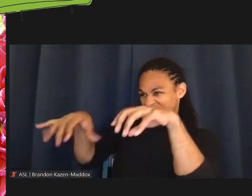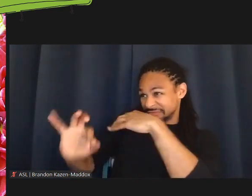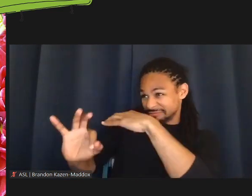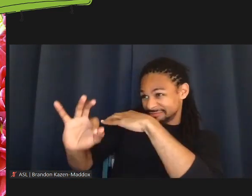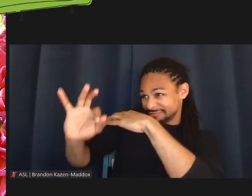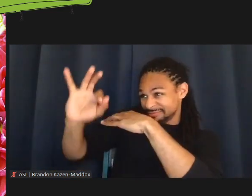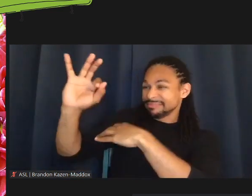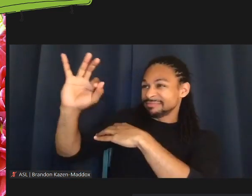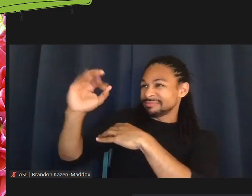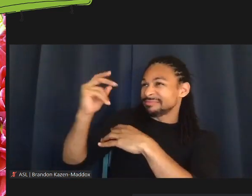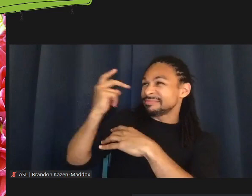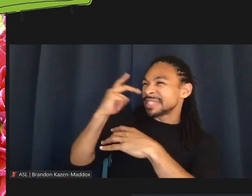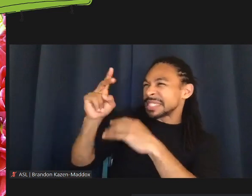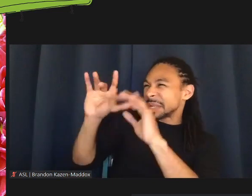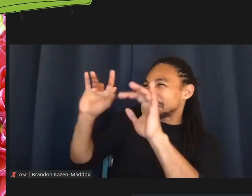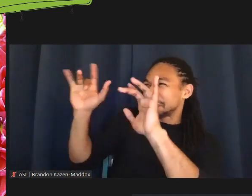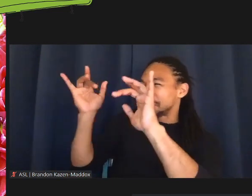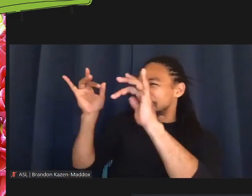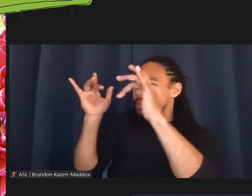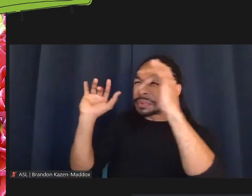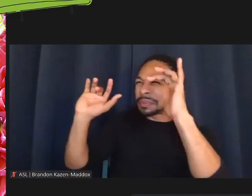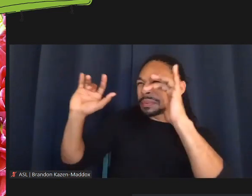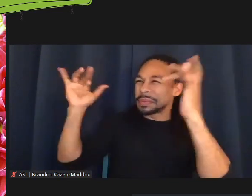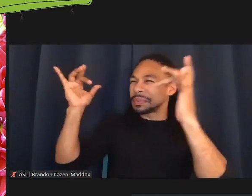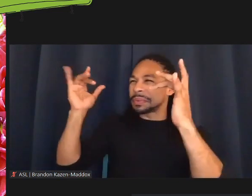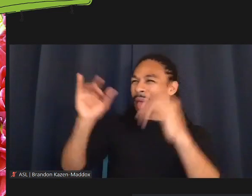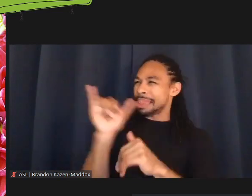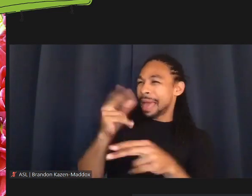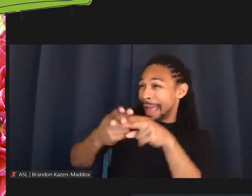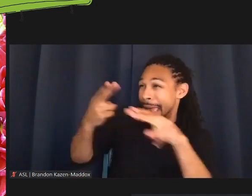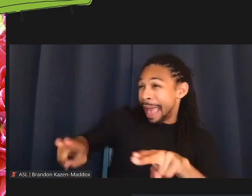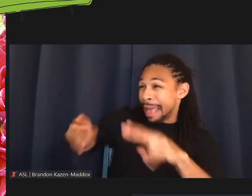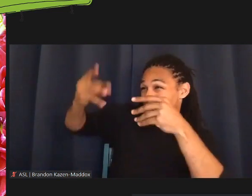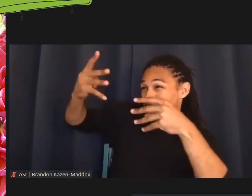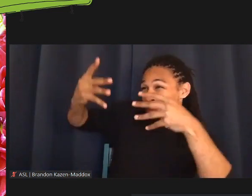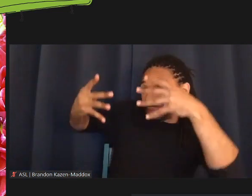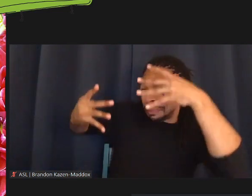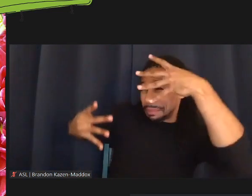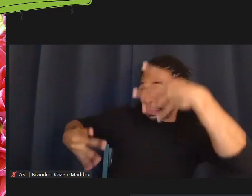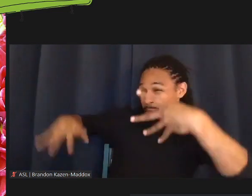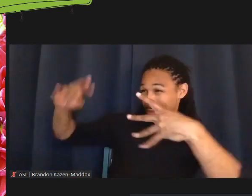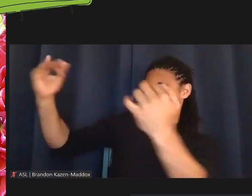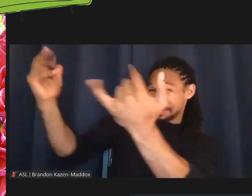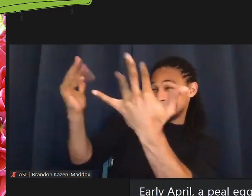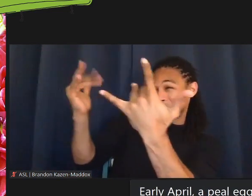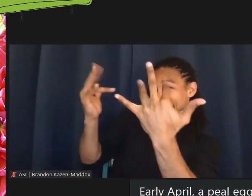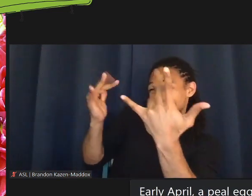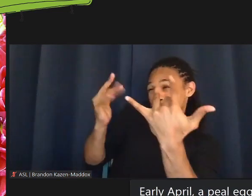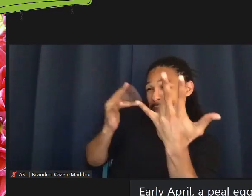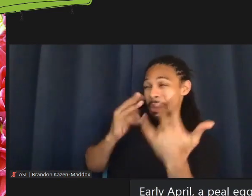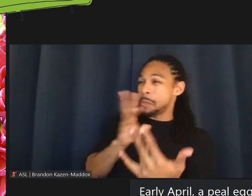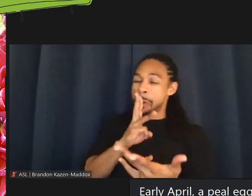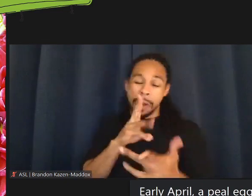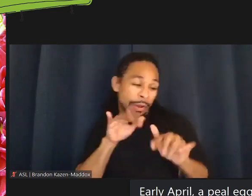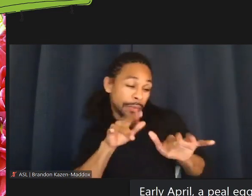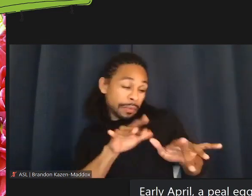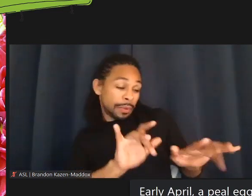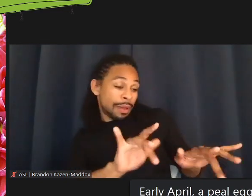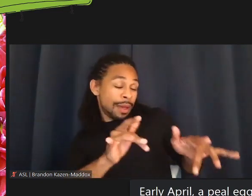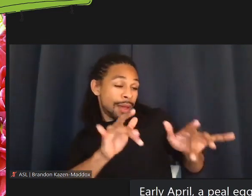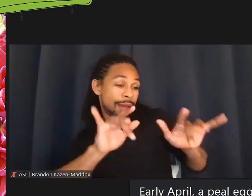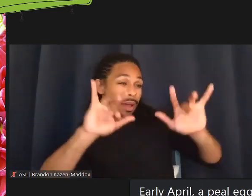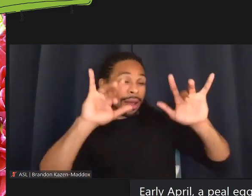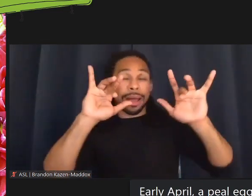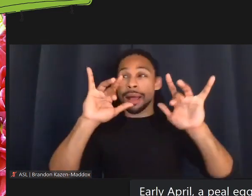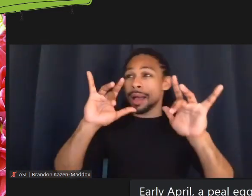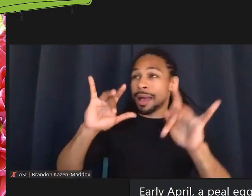to run, too grainy to brushstroke its light over the water. It sings high songs,